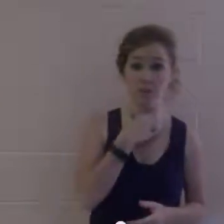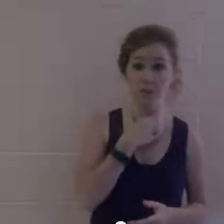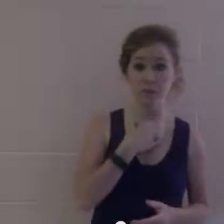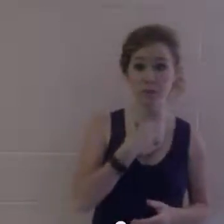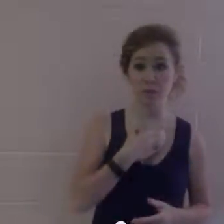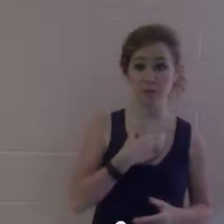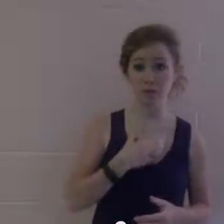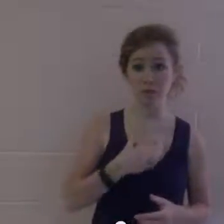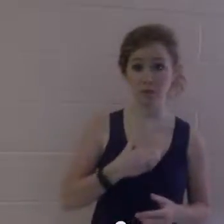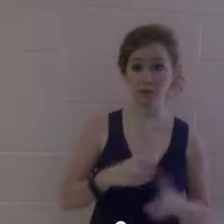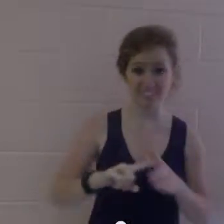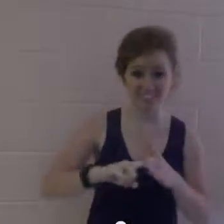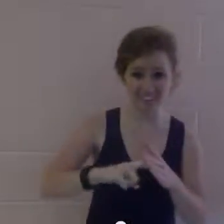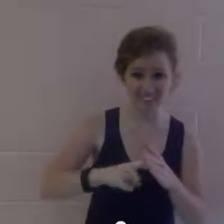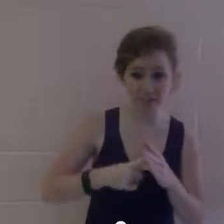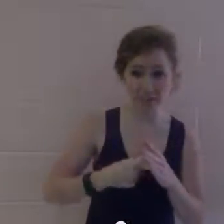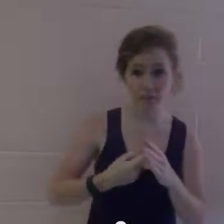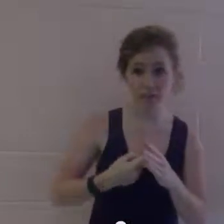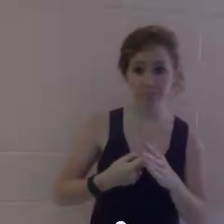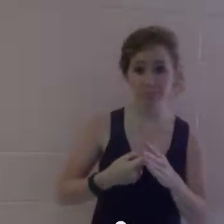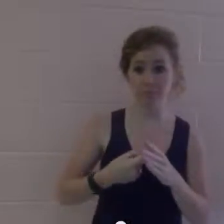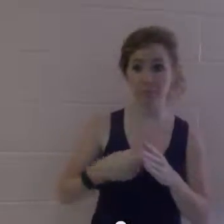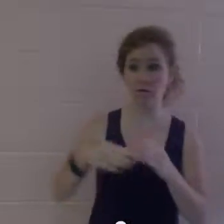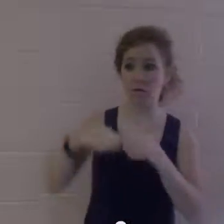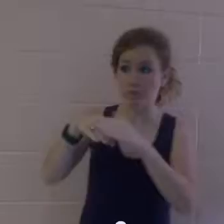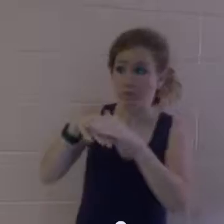and she's beginning to be very hungry.